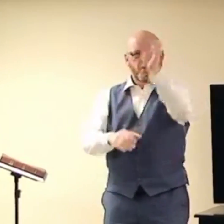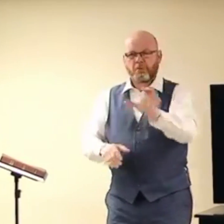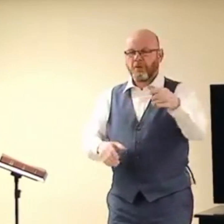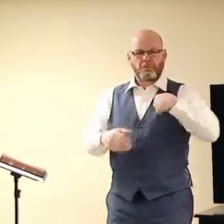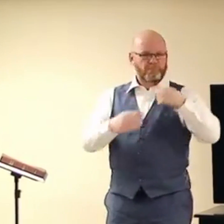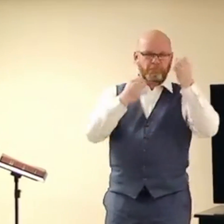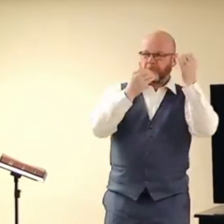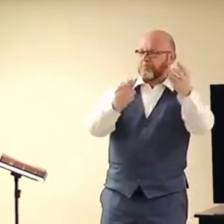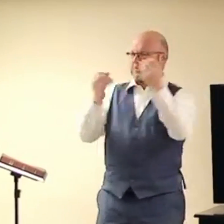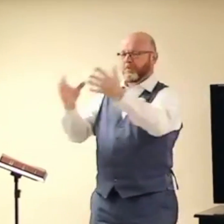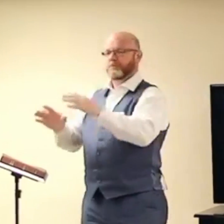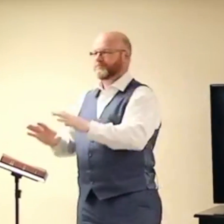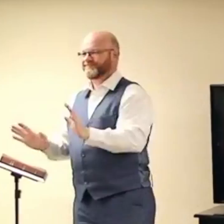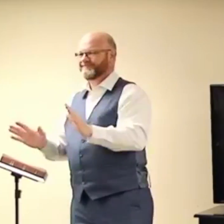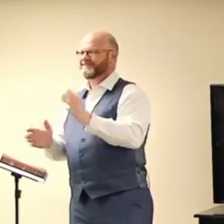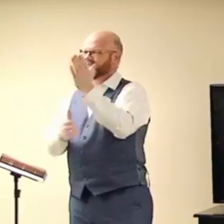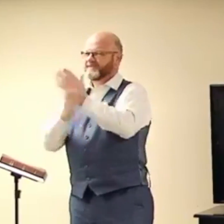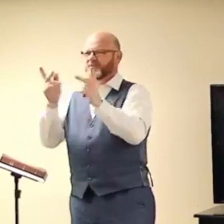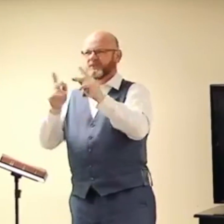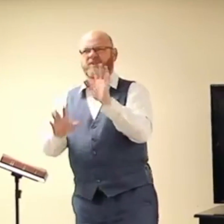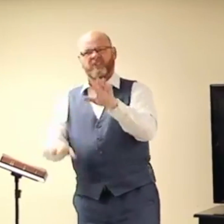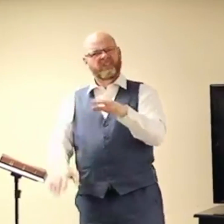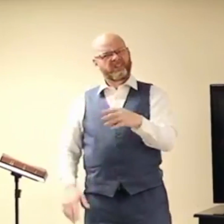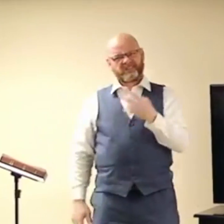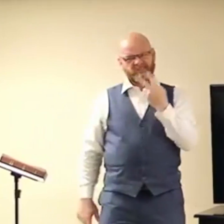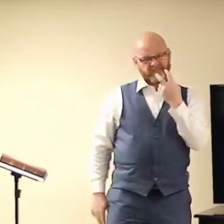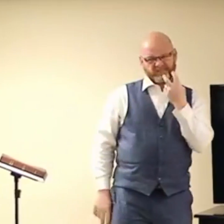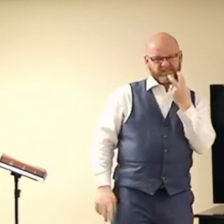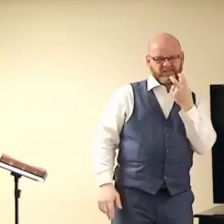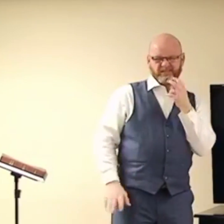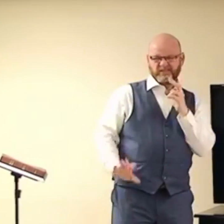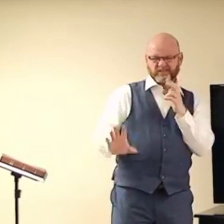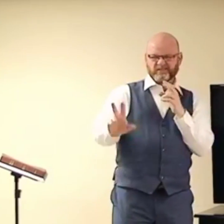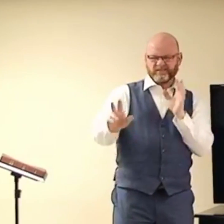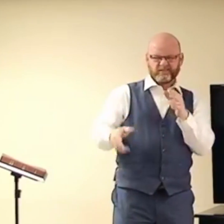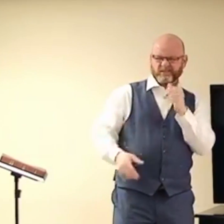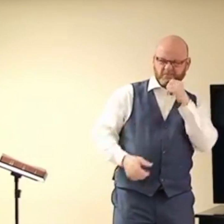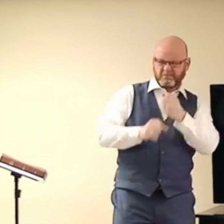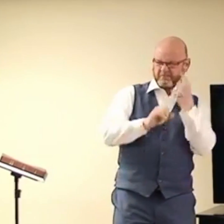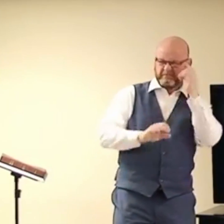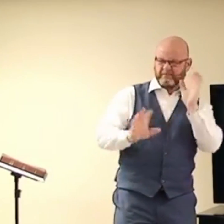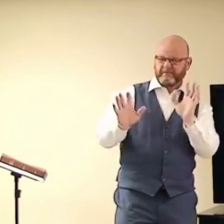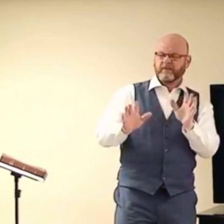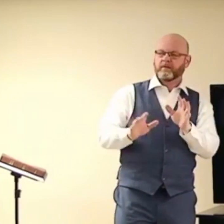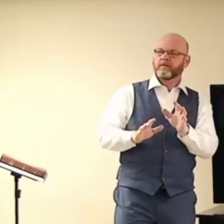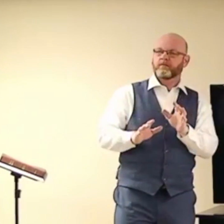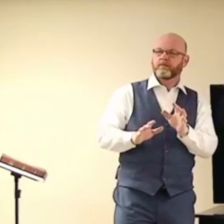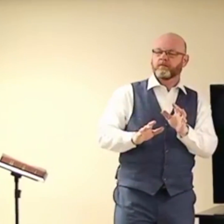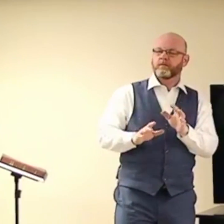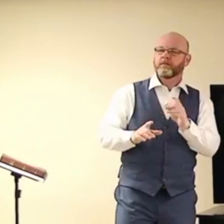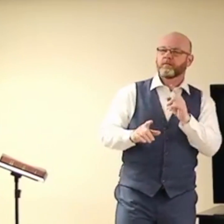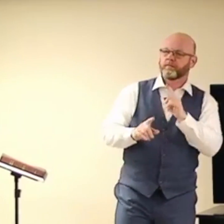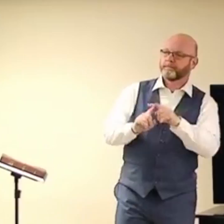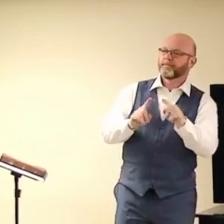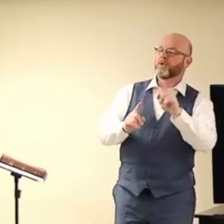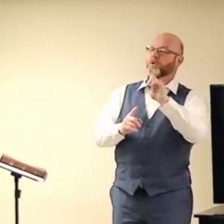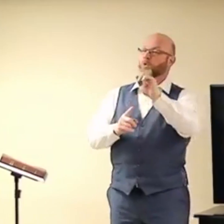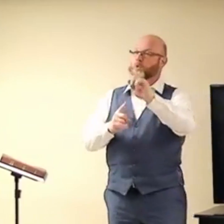You know, Jesus could, you know, go out and say, hey, look, here's the deal. I died on a cross. I rose